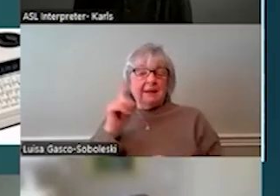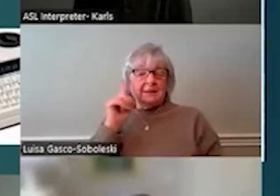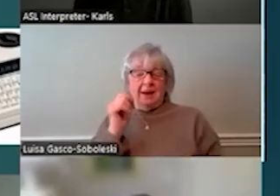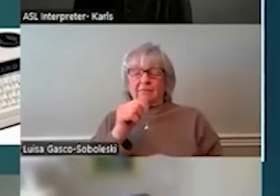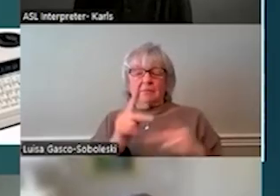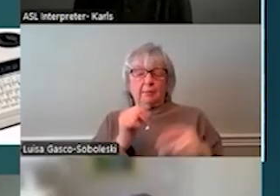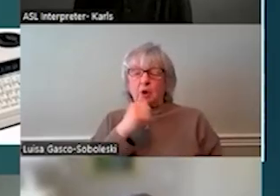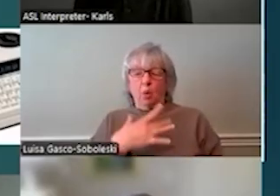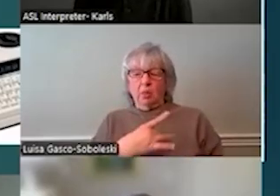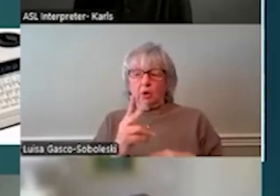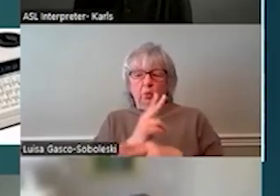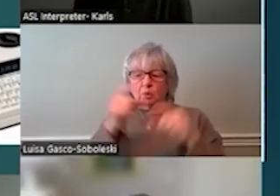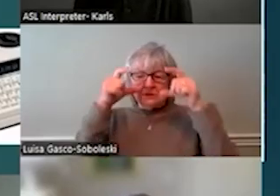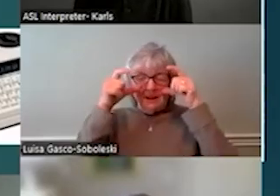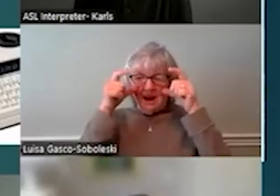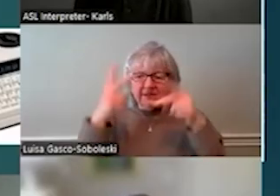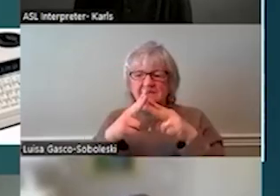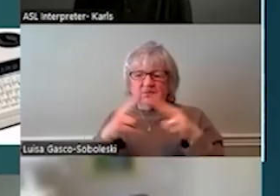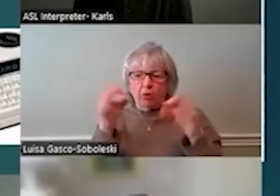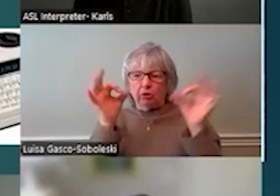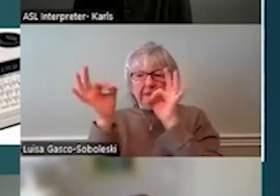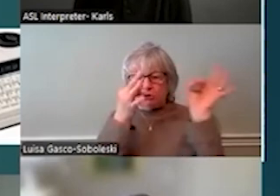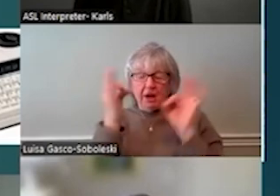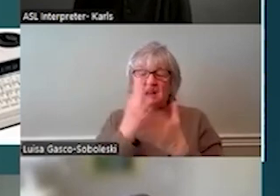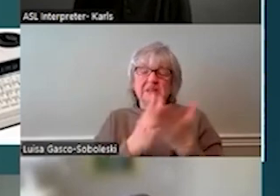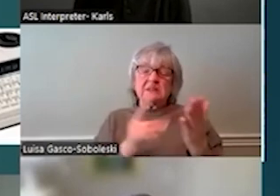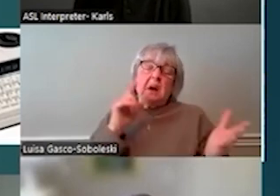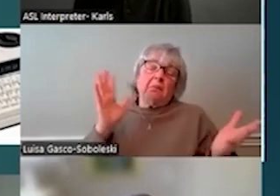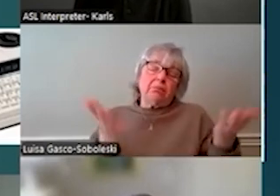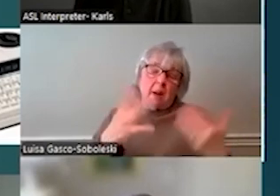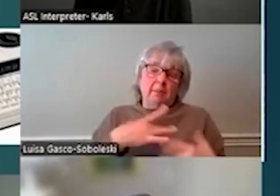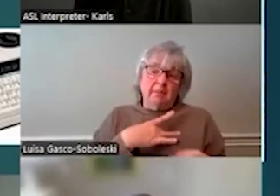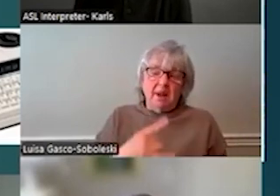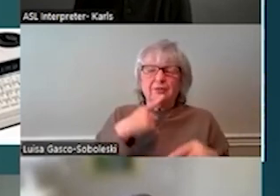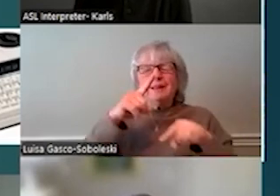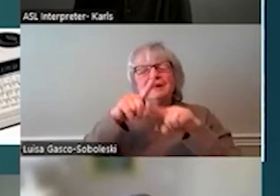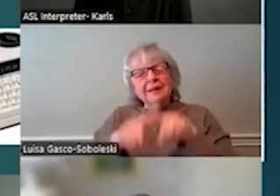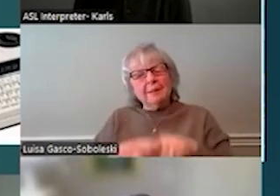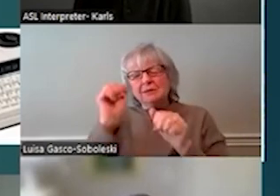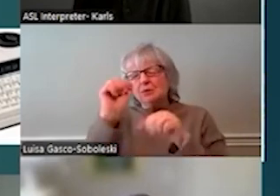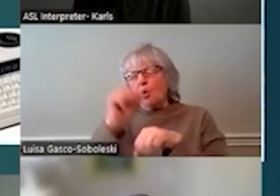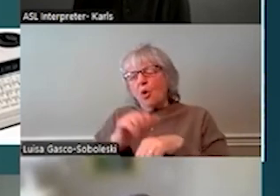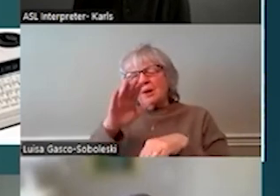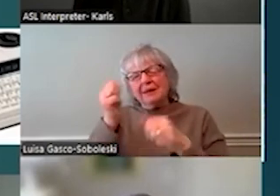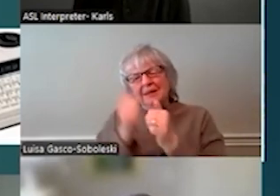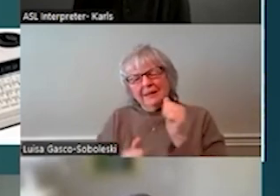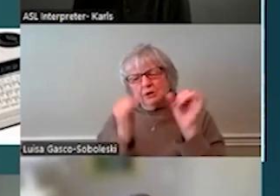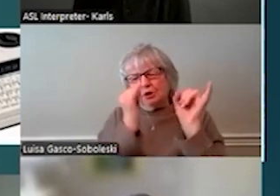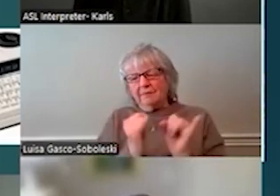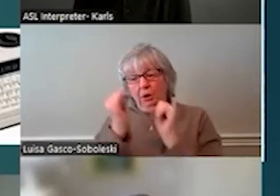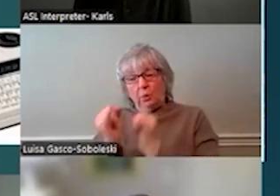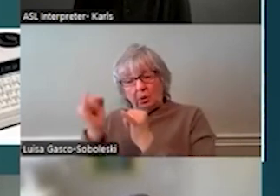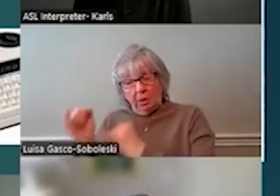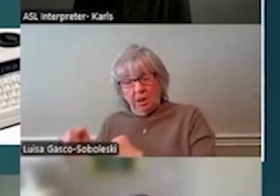That is really uncomfortable for a lot of deaf people to use. It's captioning through glasses. Some people might like it, but